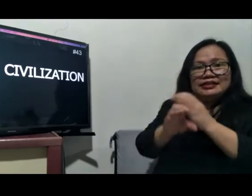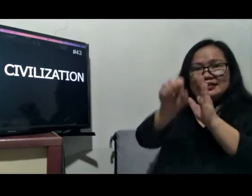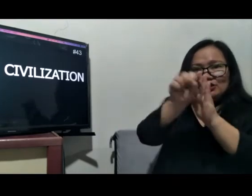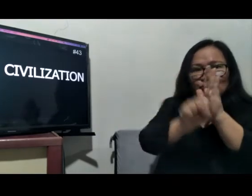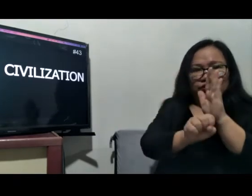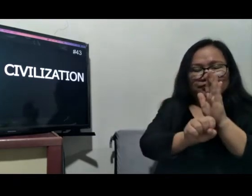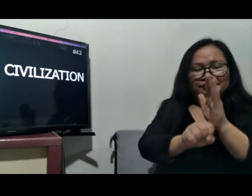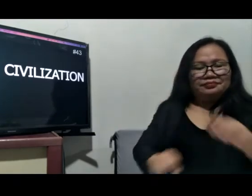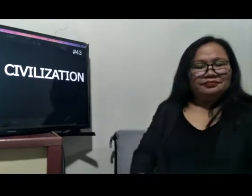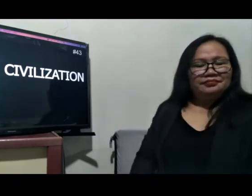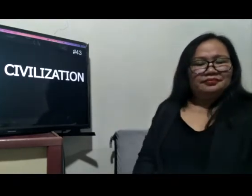Civilization.